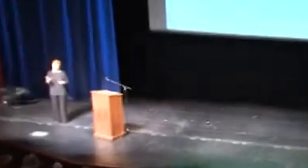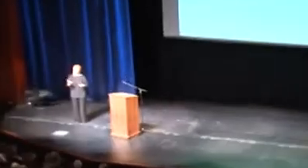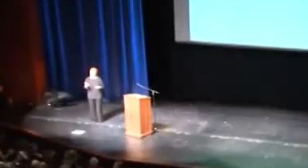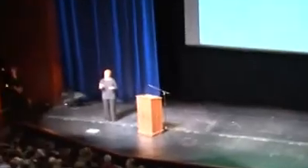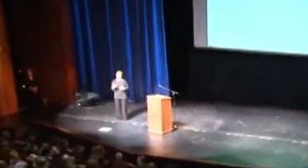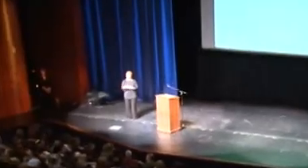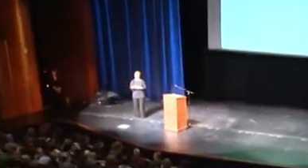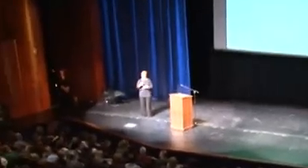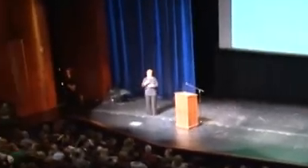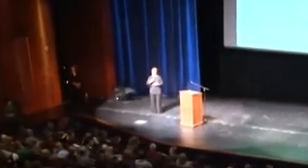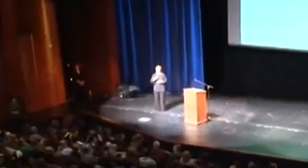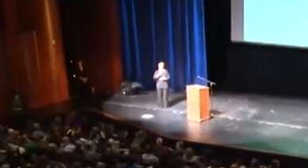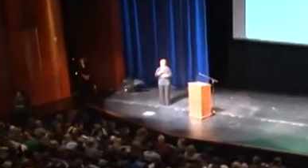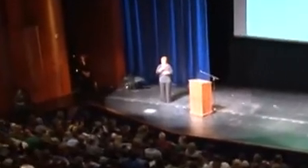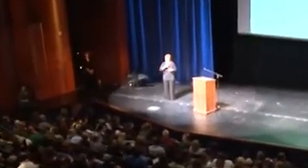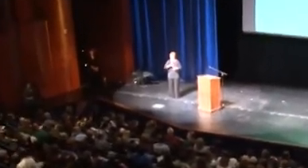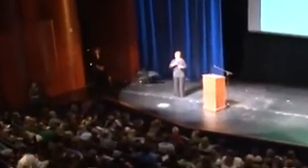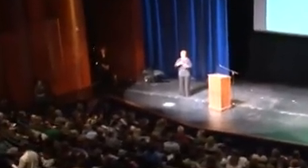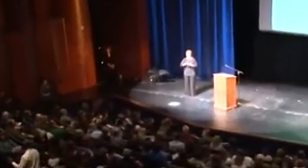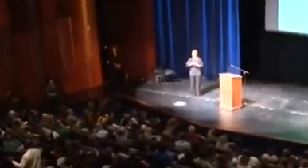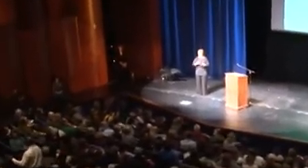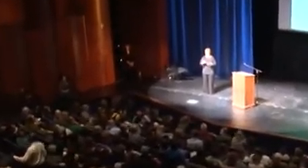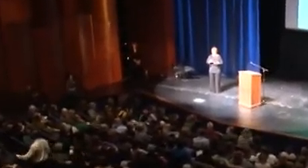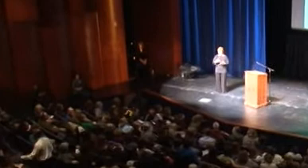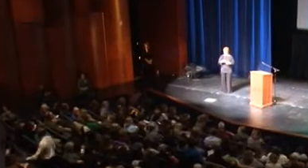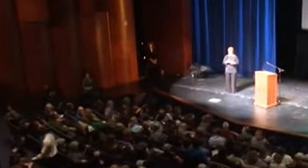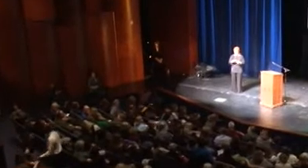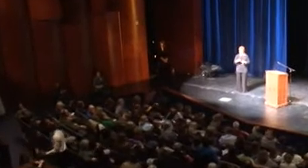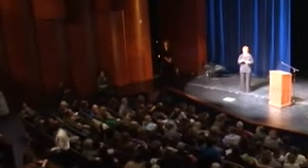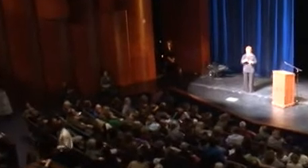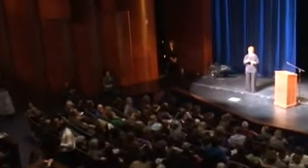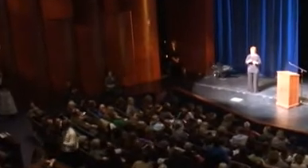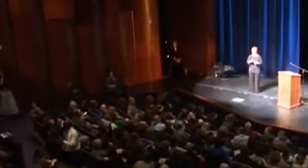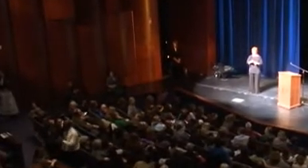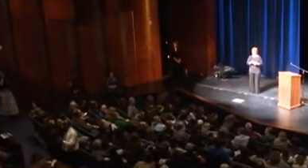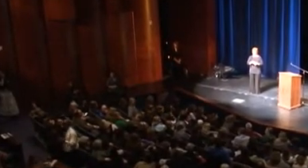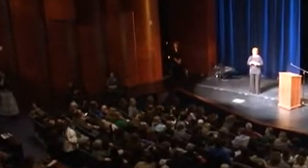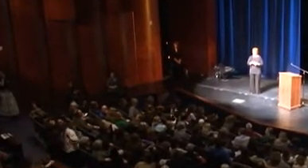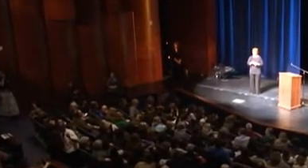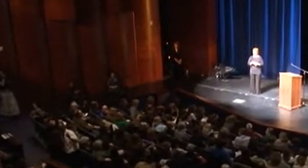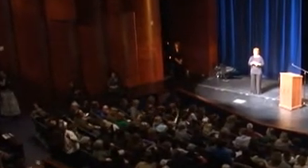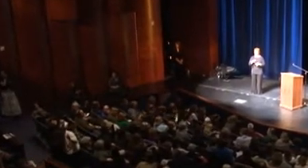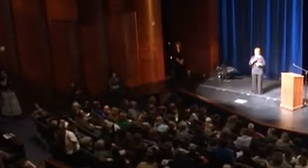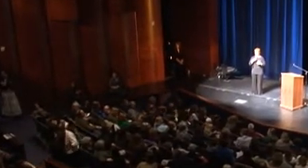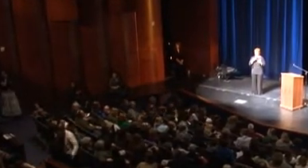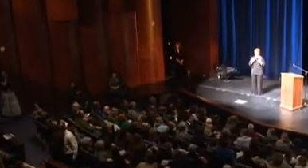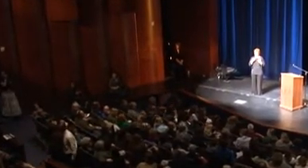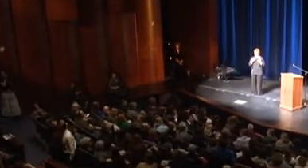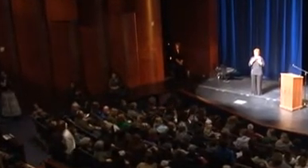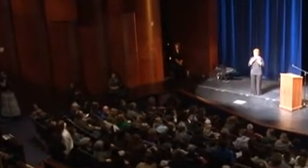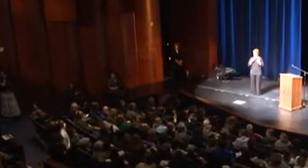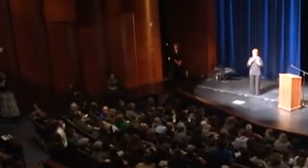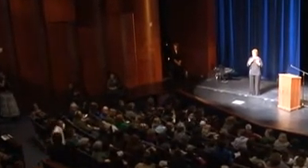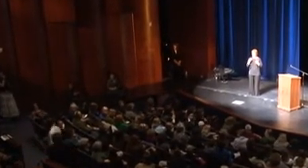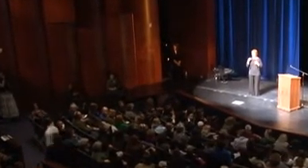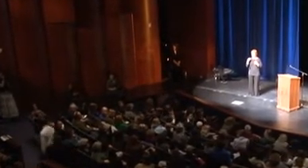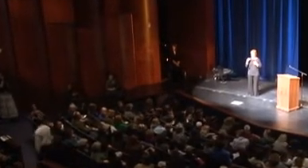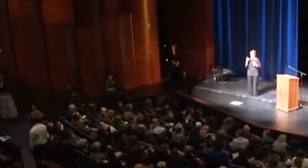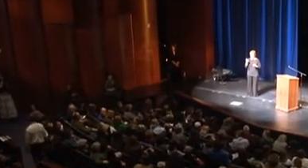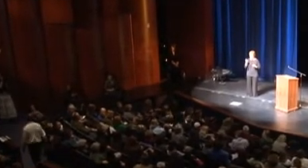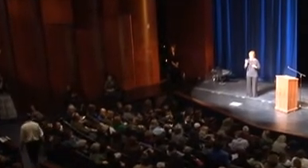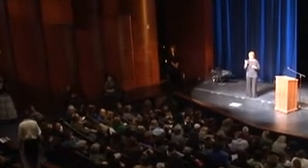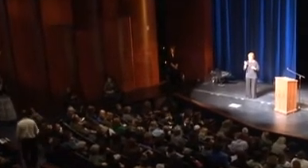I am a person, I go to school here, but I have for a while